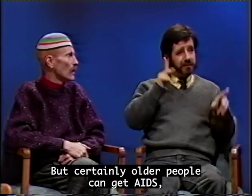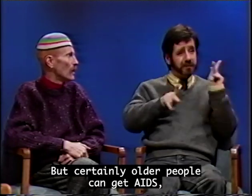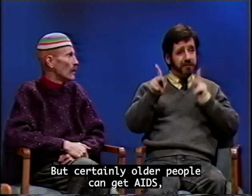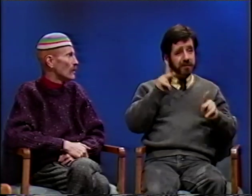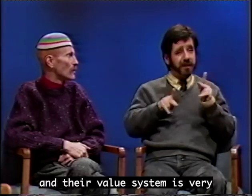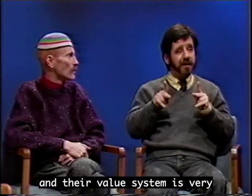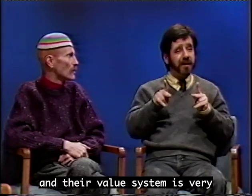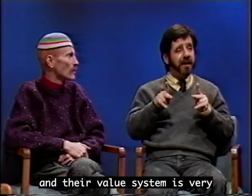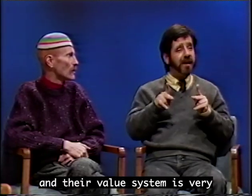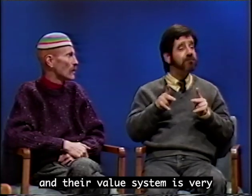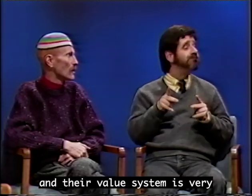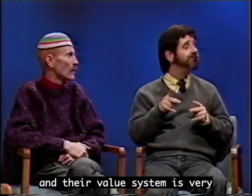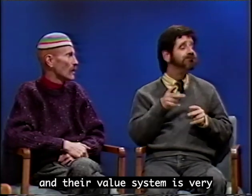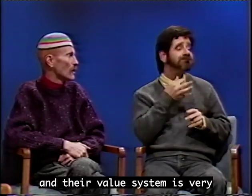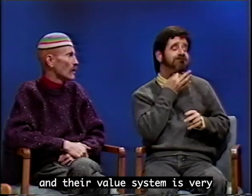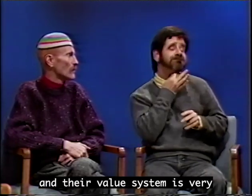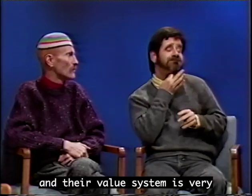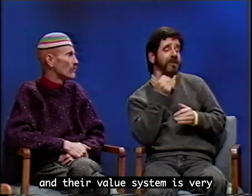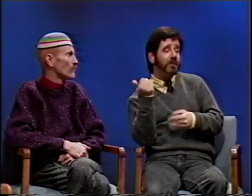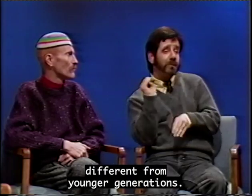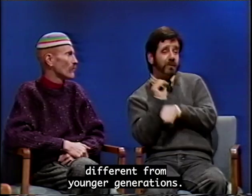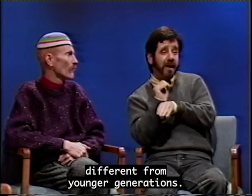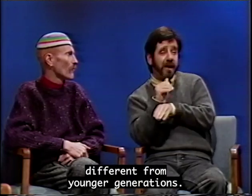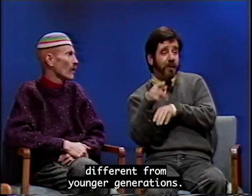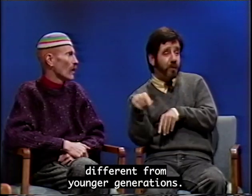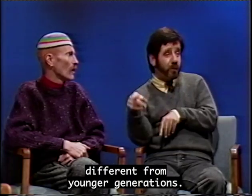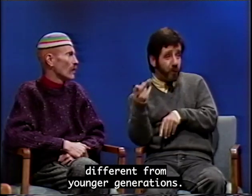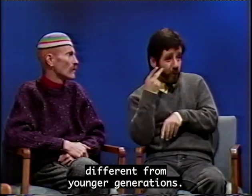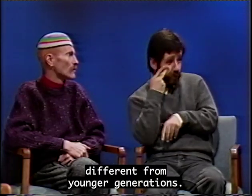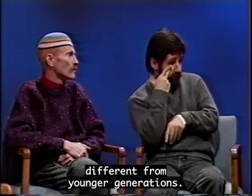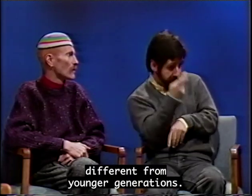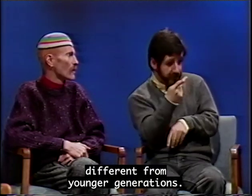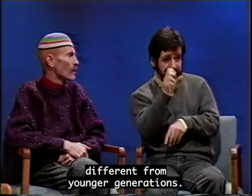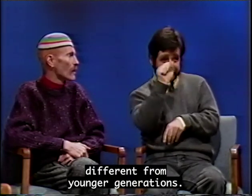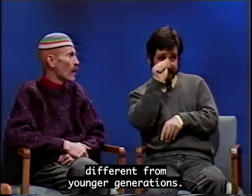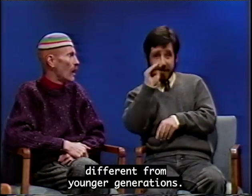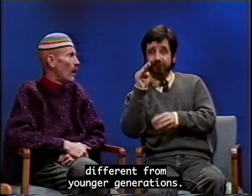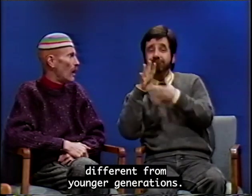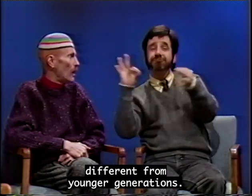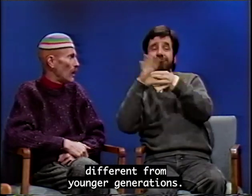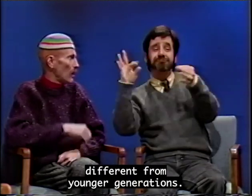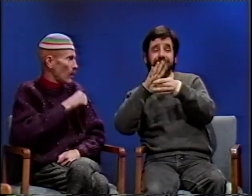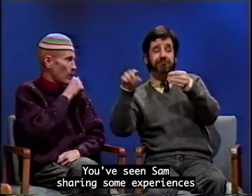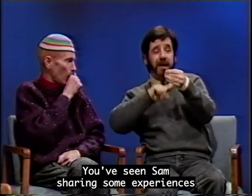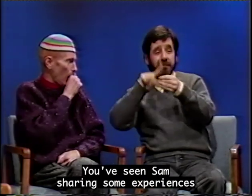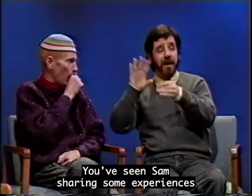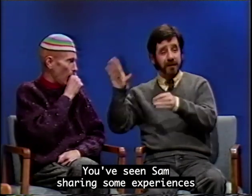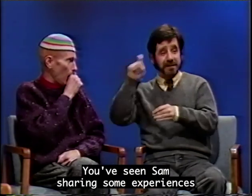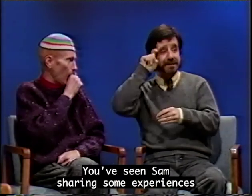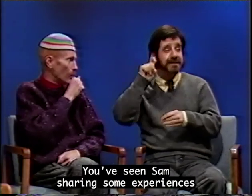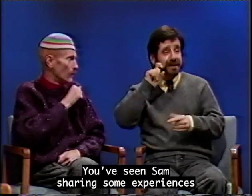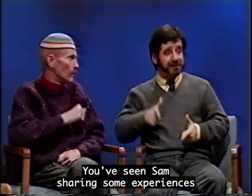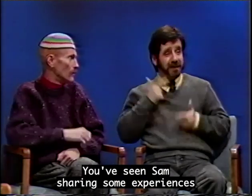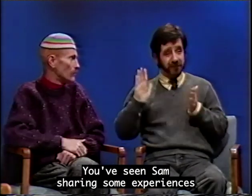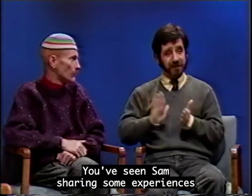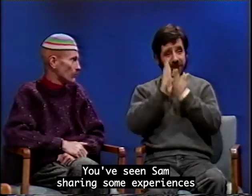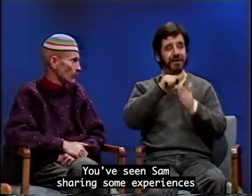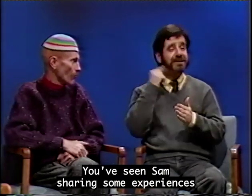get AIDS, and their value system is very different from younger generations. You've seen Sam sharing